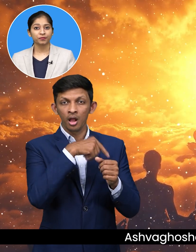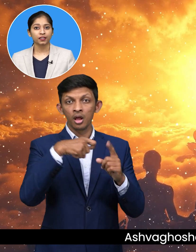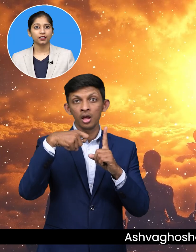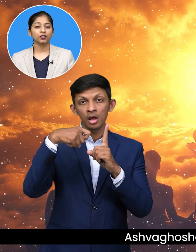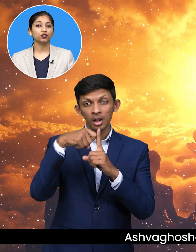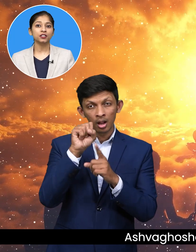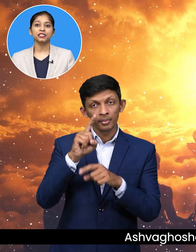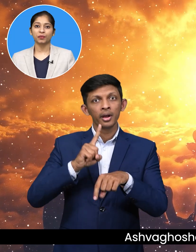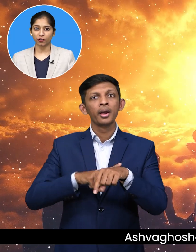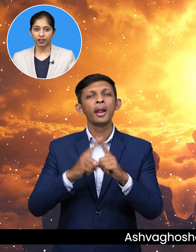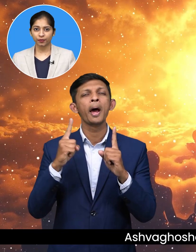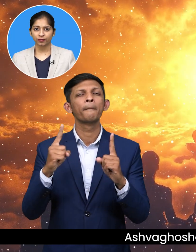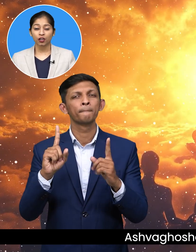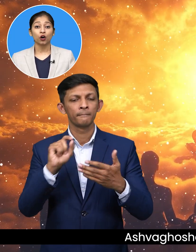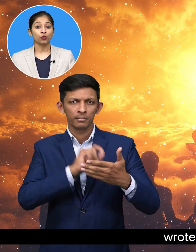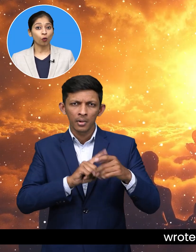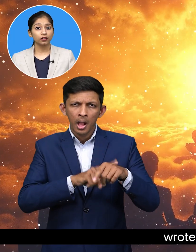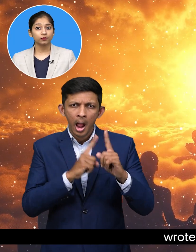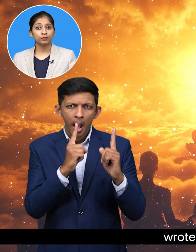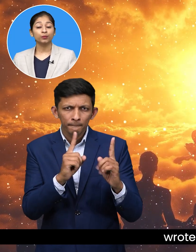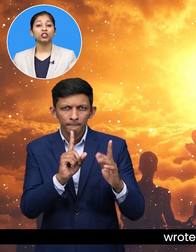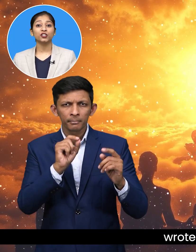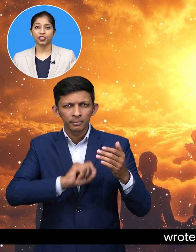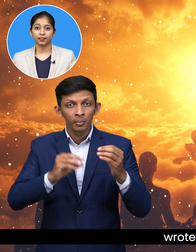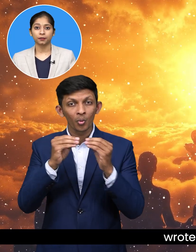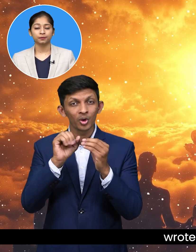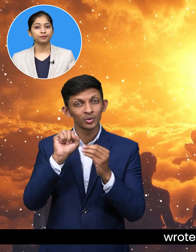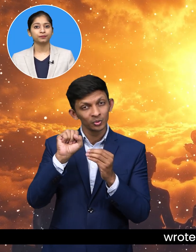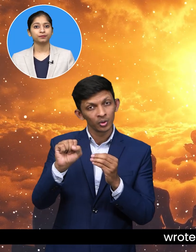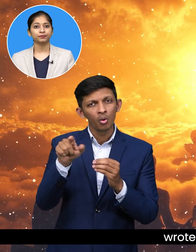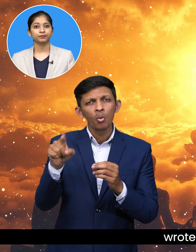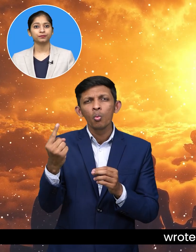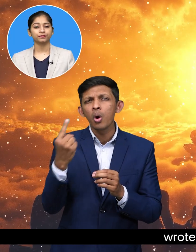Ashwagosha, in the Kushan's period, wrote Buddha Charita,